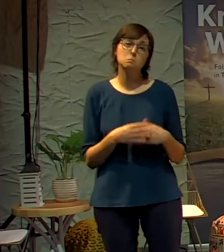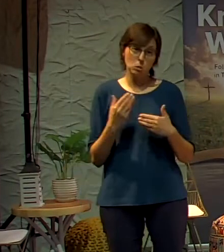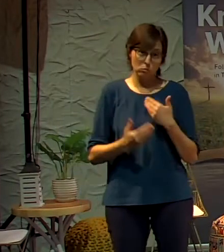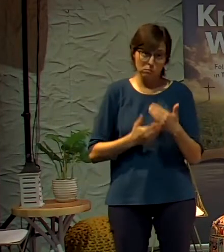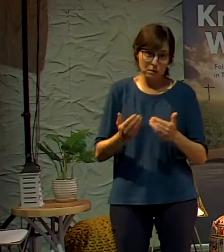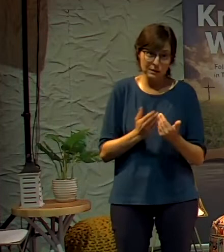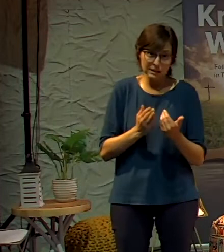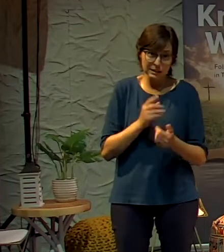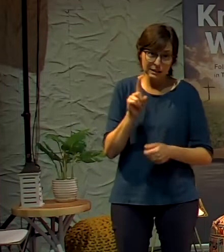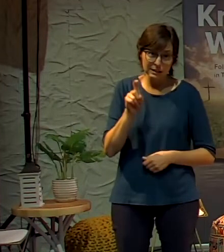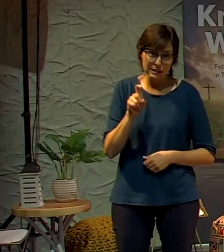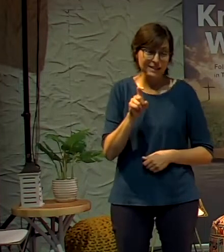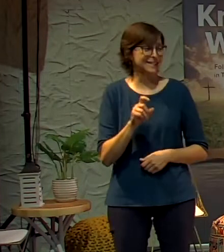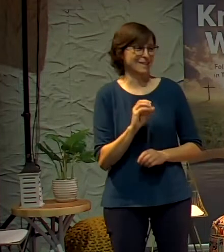easy?